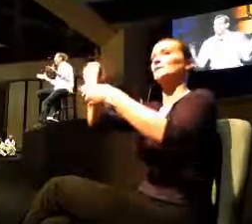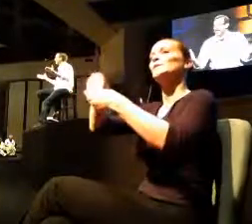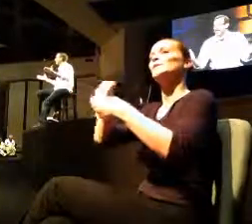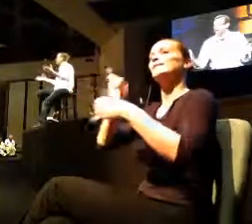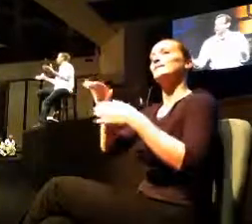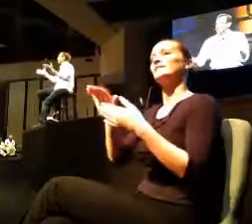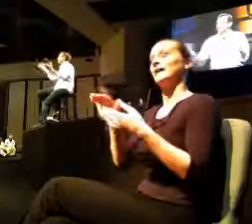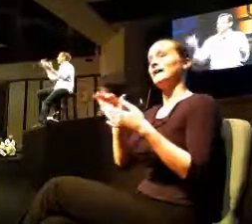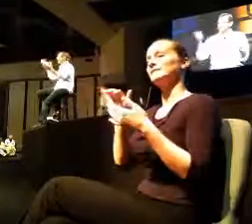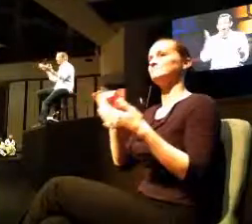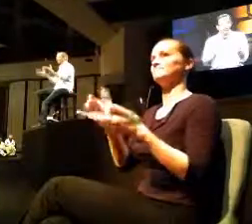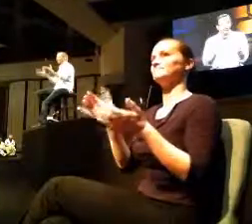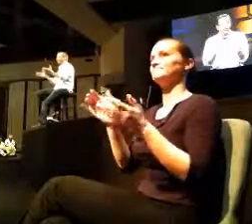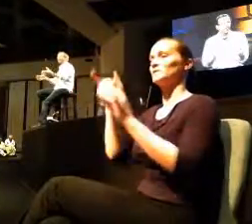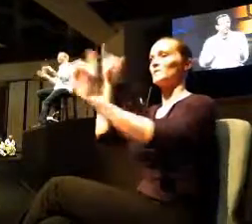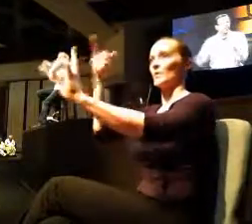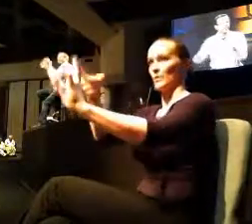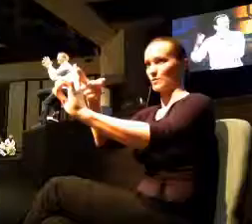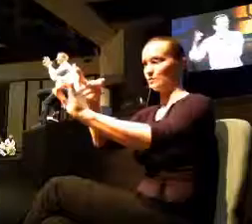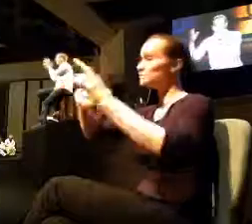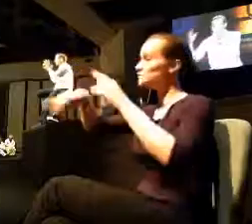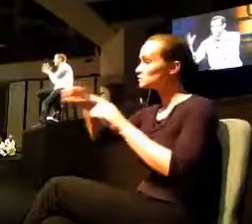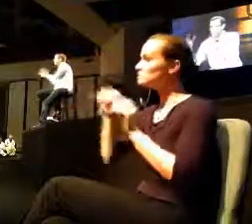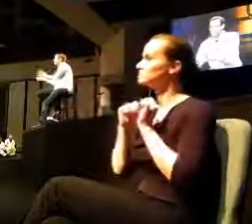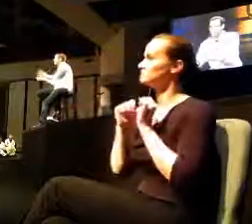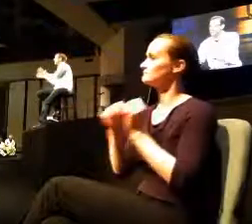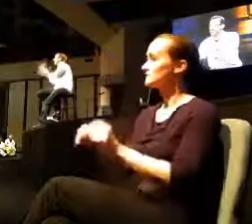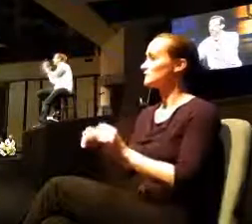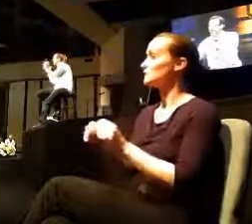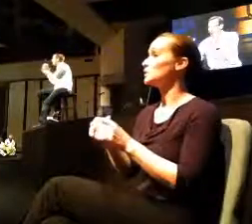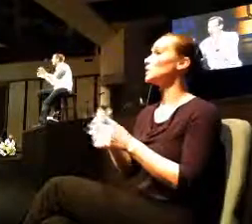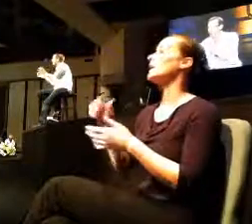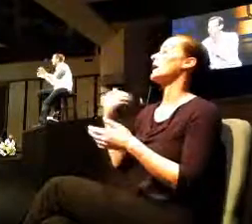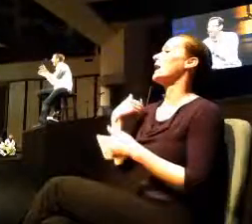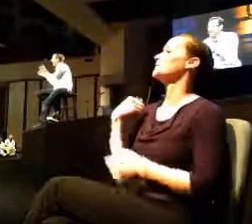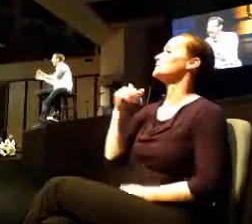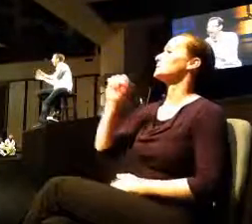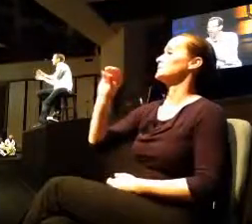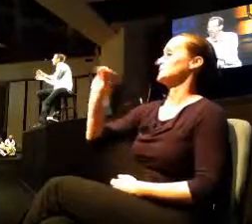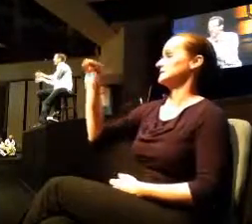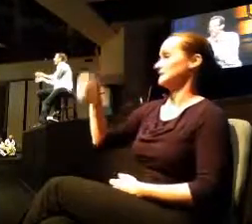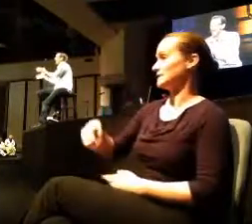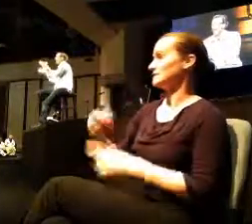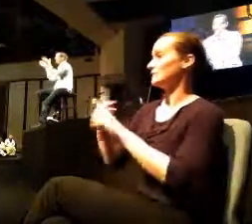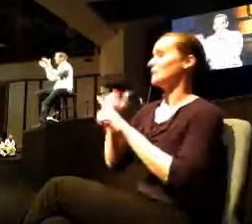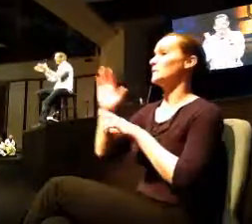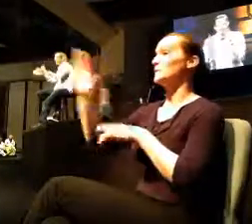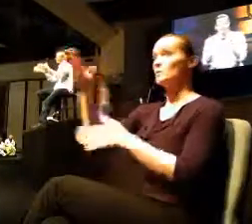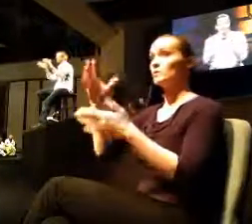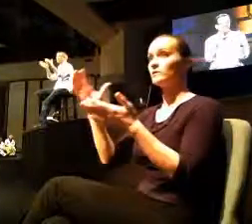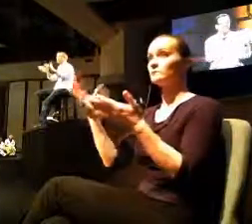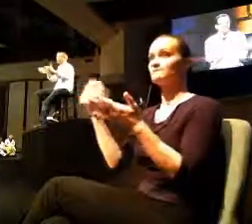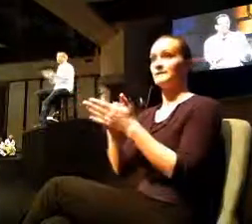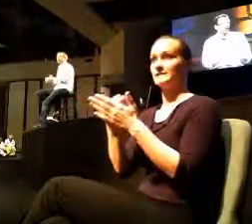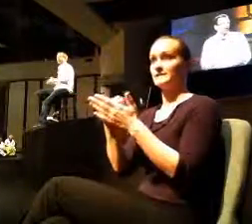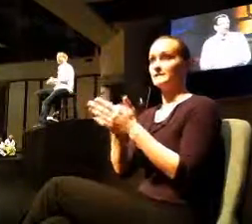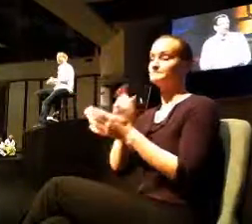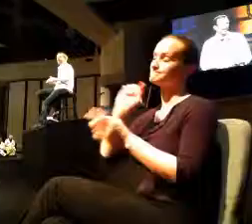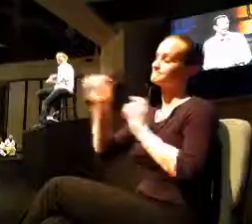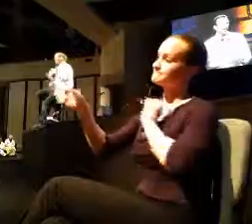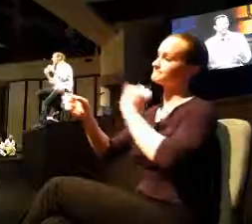their finances in an ongoing way. They have taken a percentage of what they have and they give it